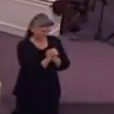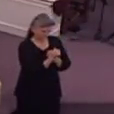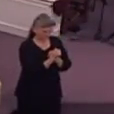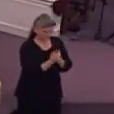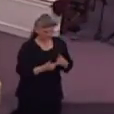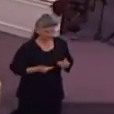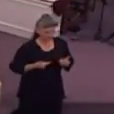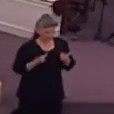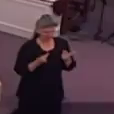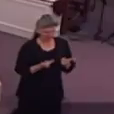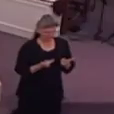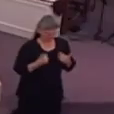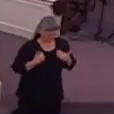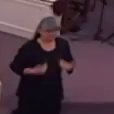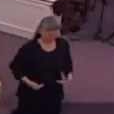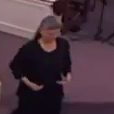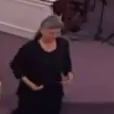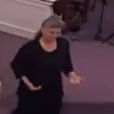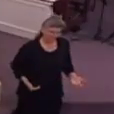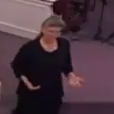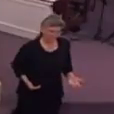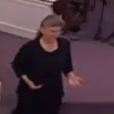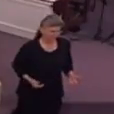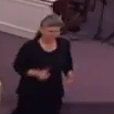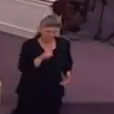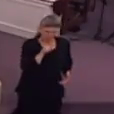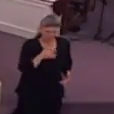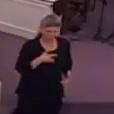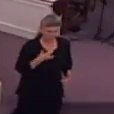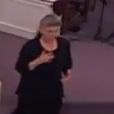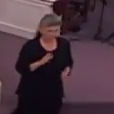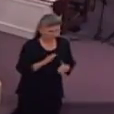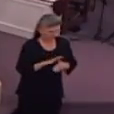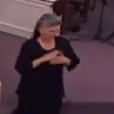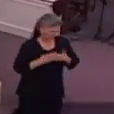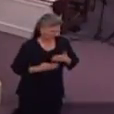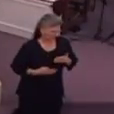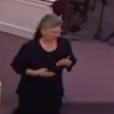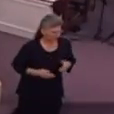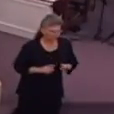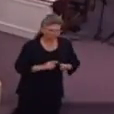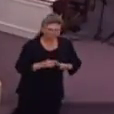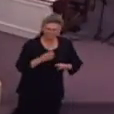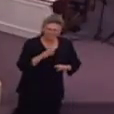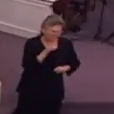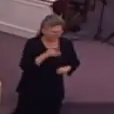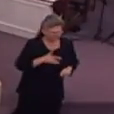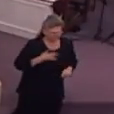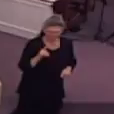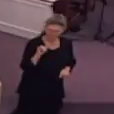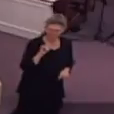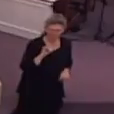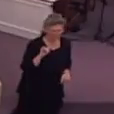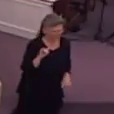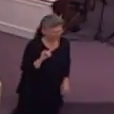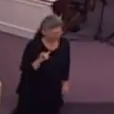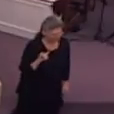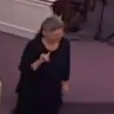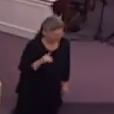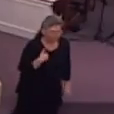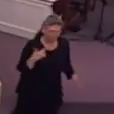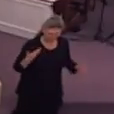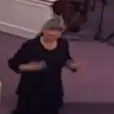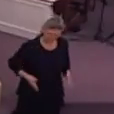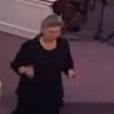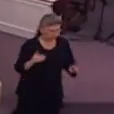situations in their life and in their bodies. They don't feel complete. But God doesn't feel that way today. I'm here to